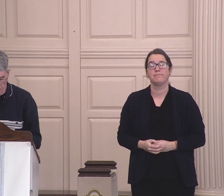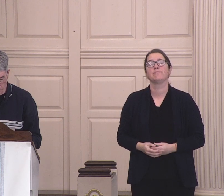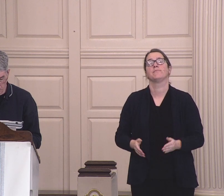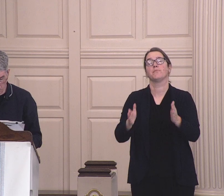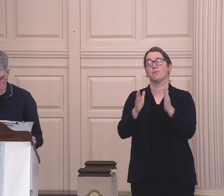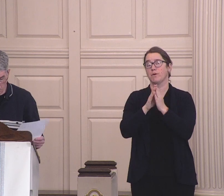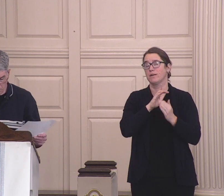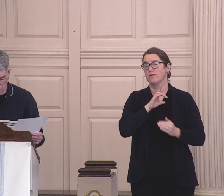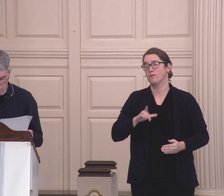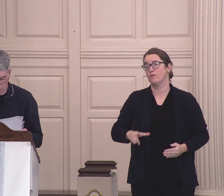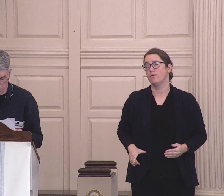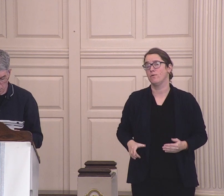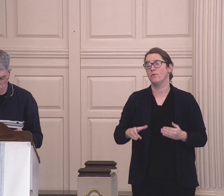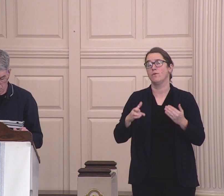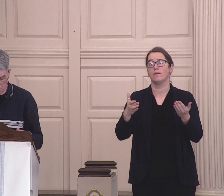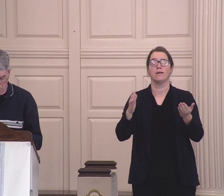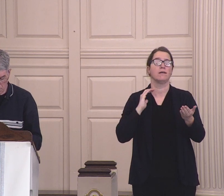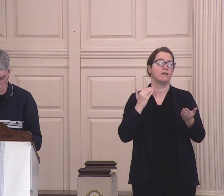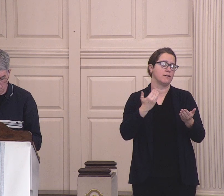we pray to the Lord.